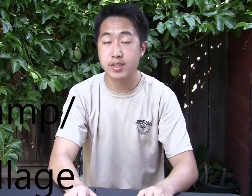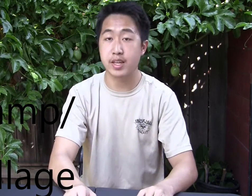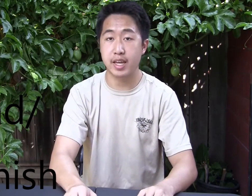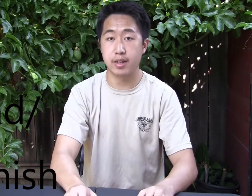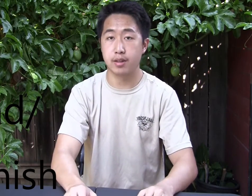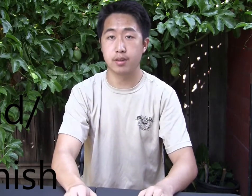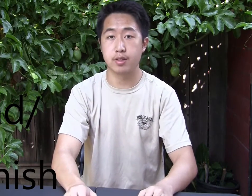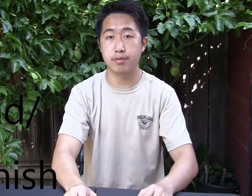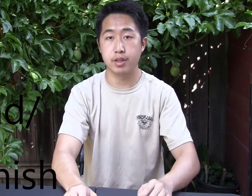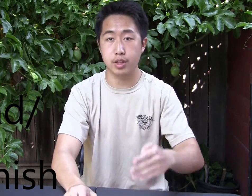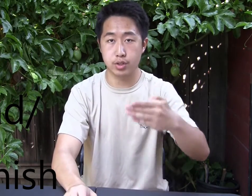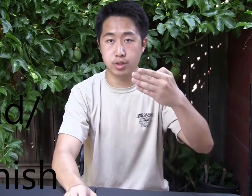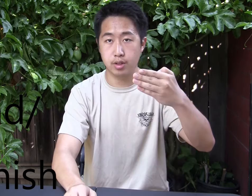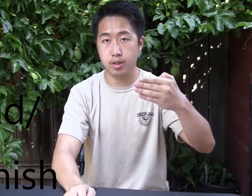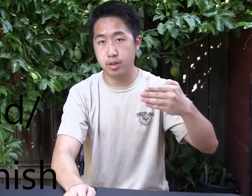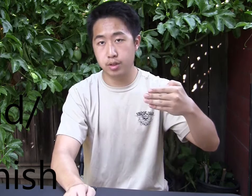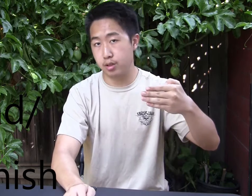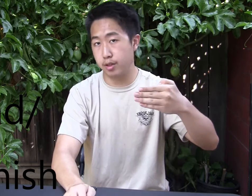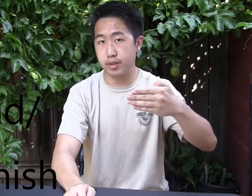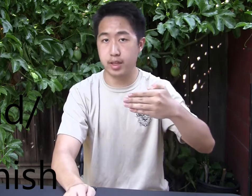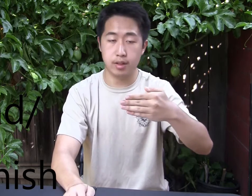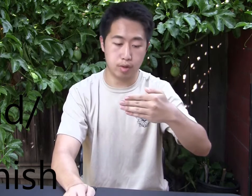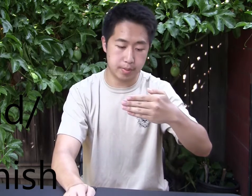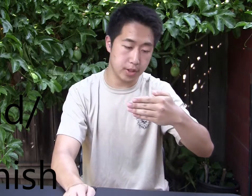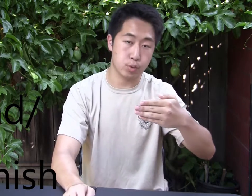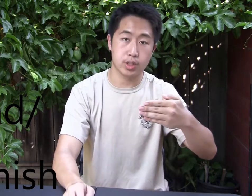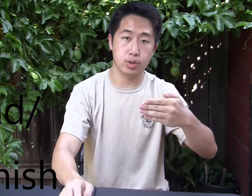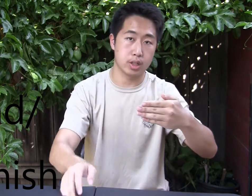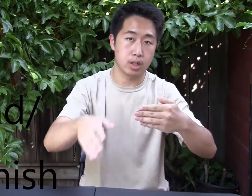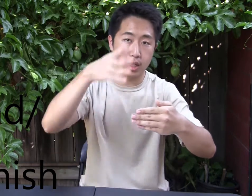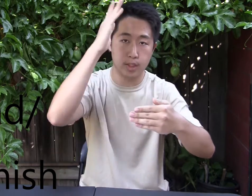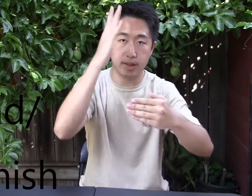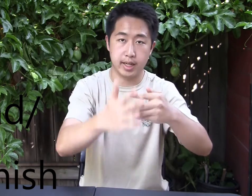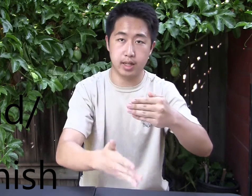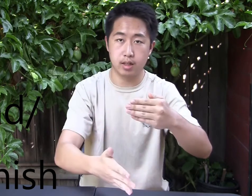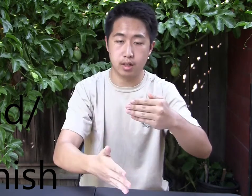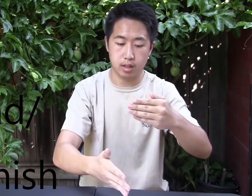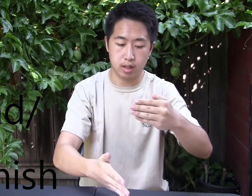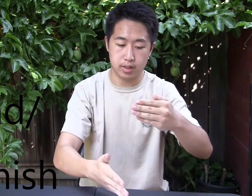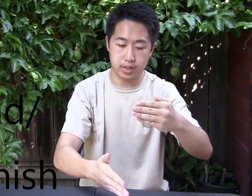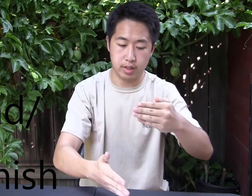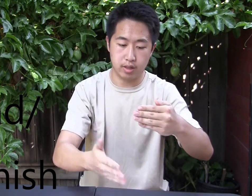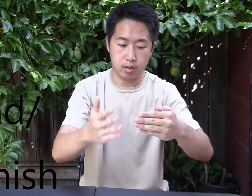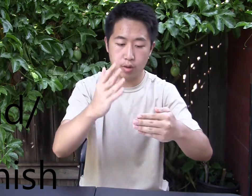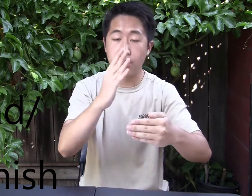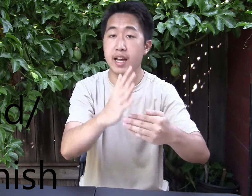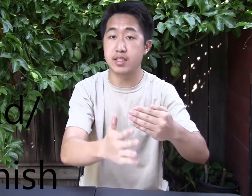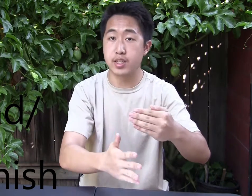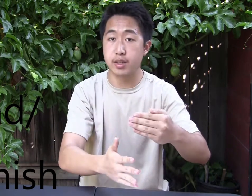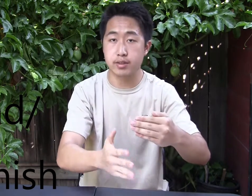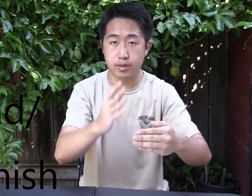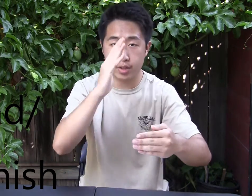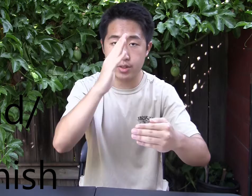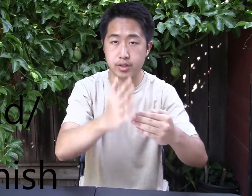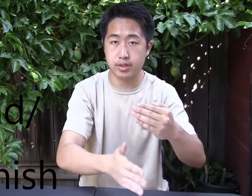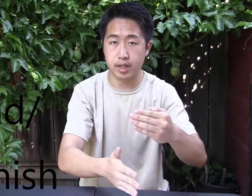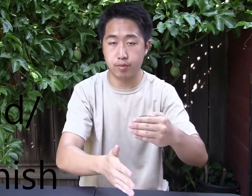To end, to finish. The left hand represents what's going on and your right hand cuts it or ends it, so this is the sign for